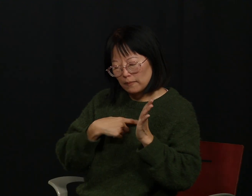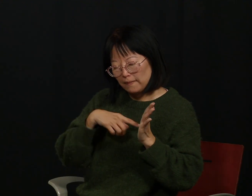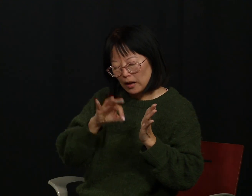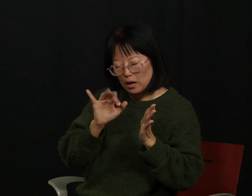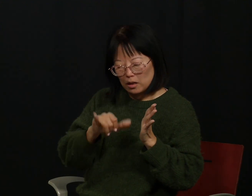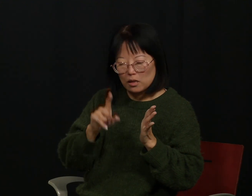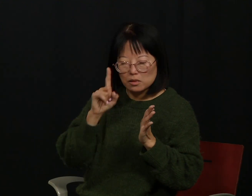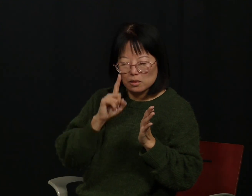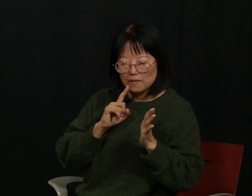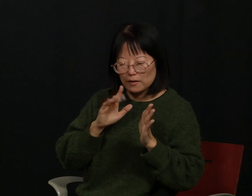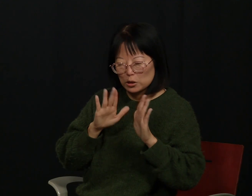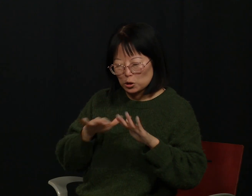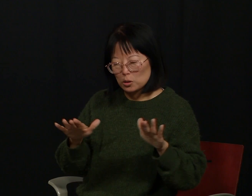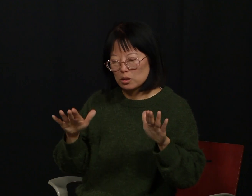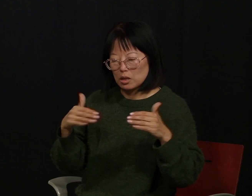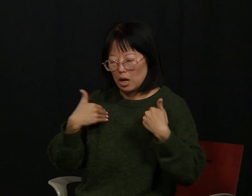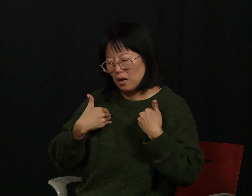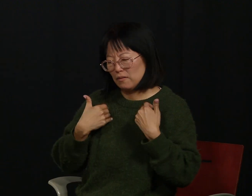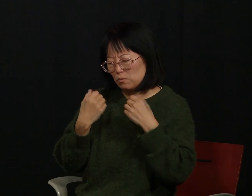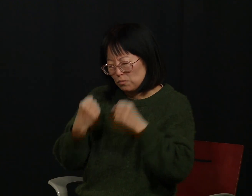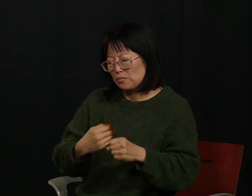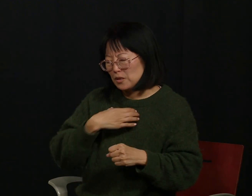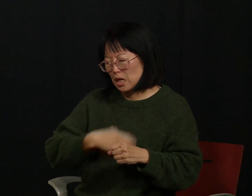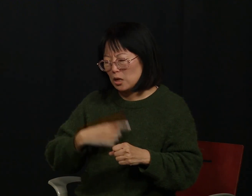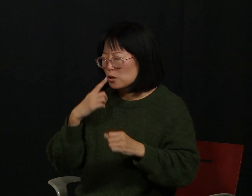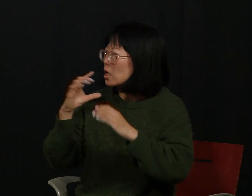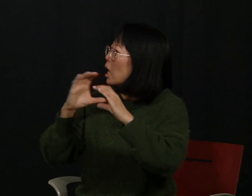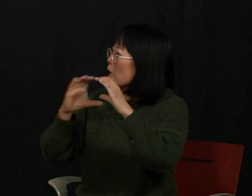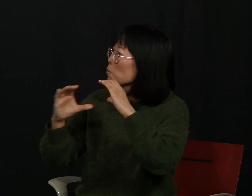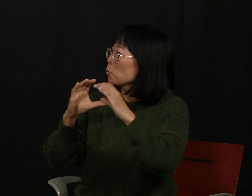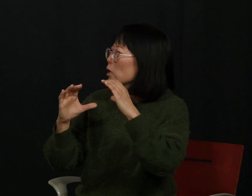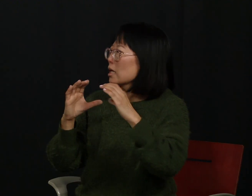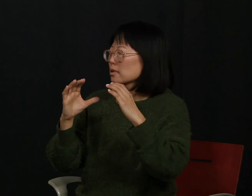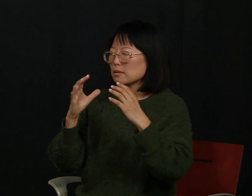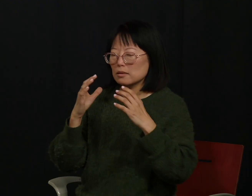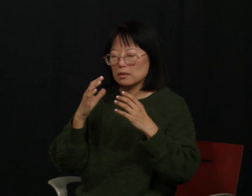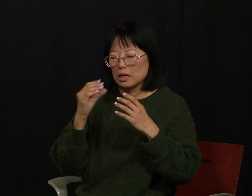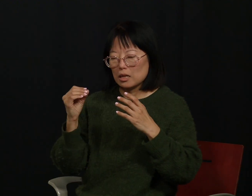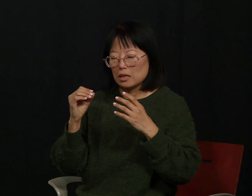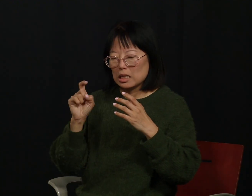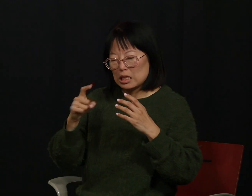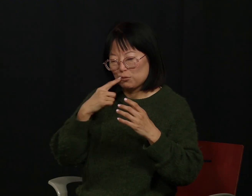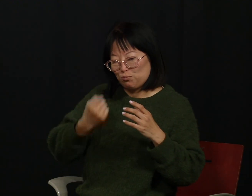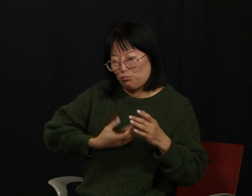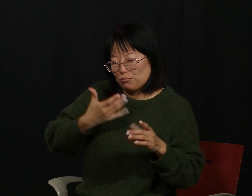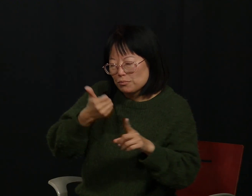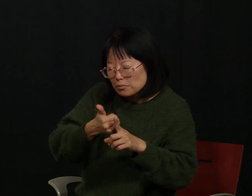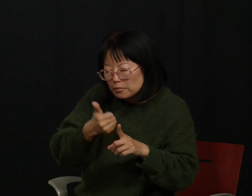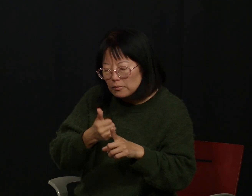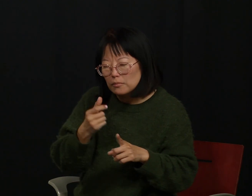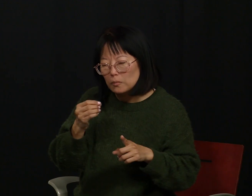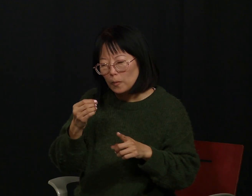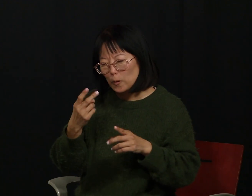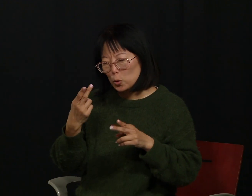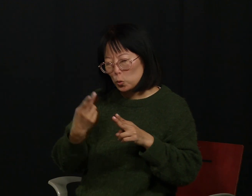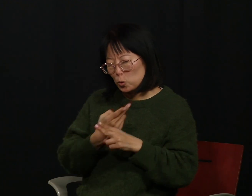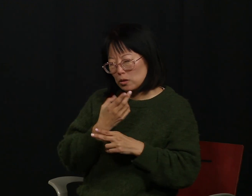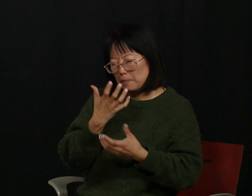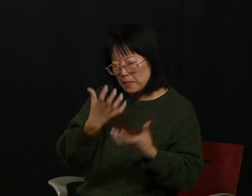I found that deaf children have a strong desire to communicate and the need to express themselves and use